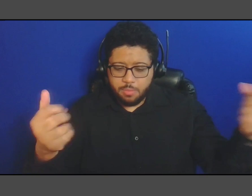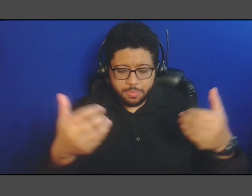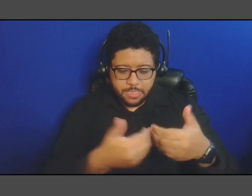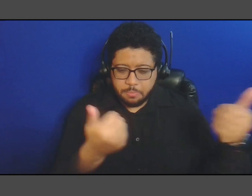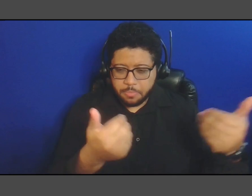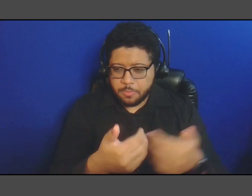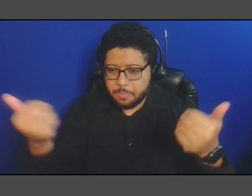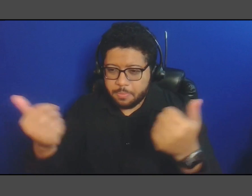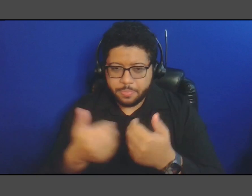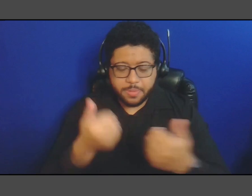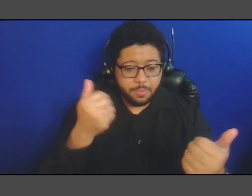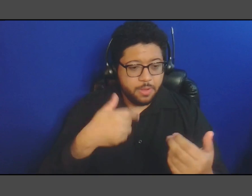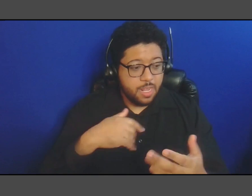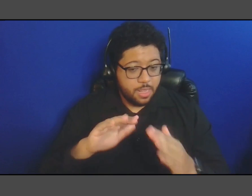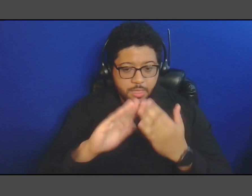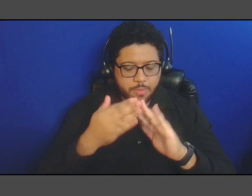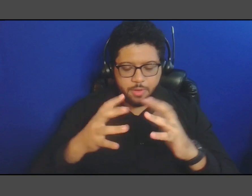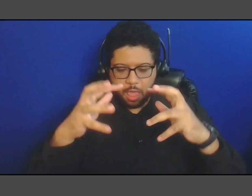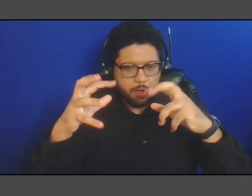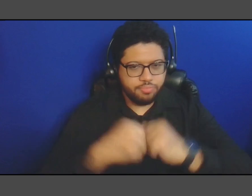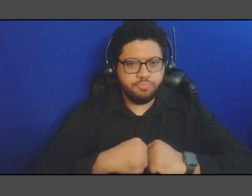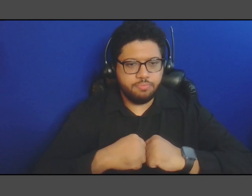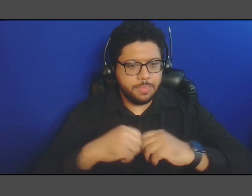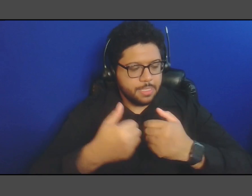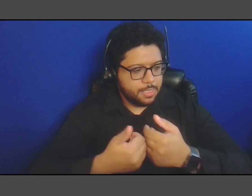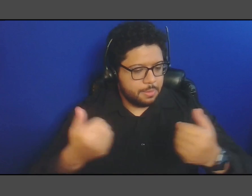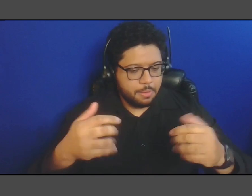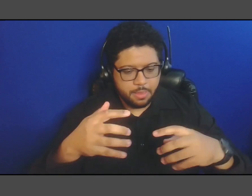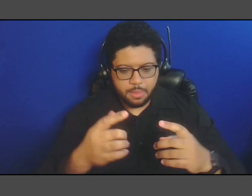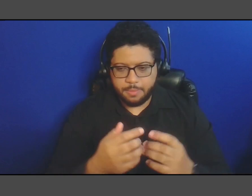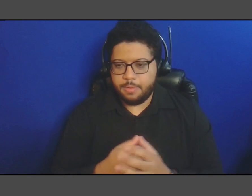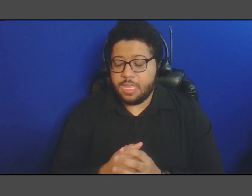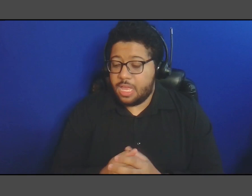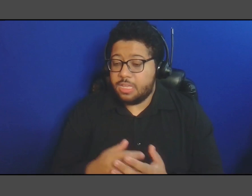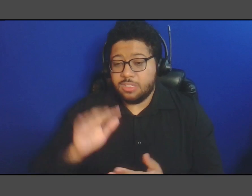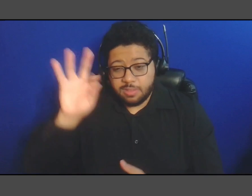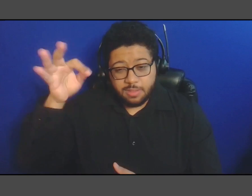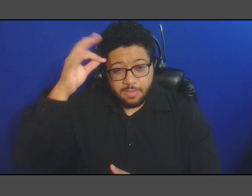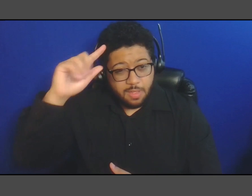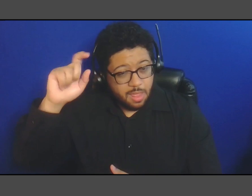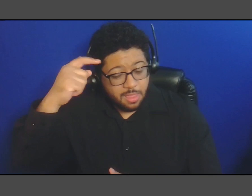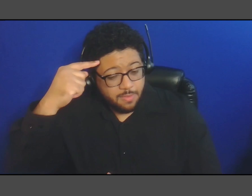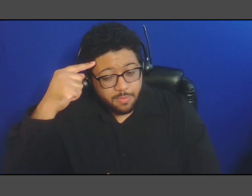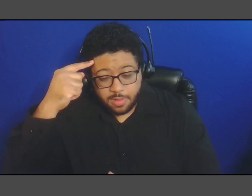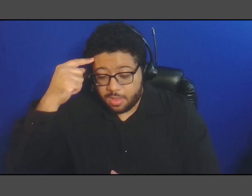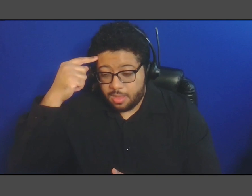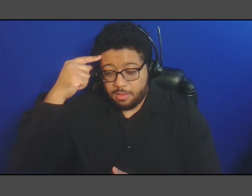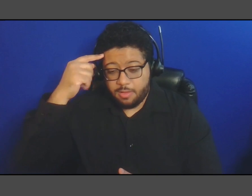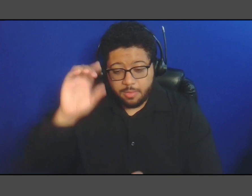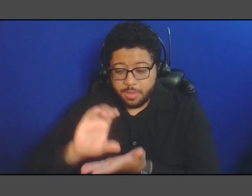communities? How much money did the federal government spend to eradicate Native language,